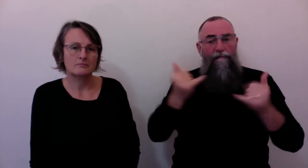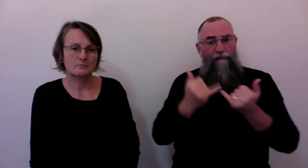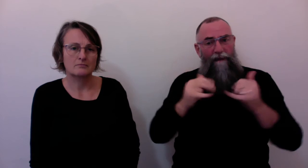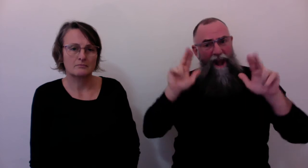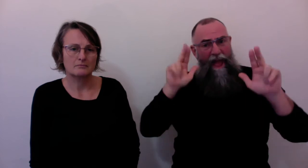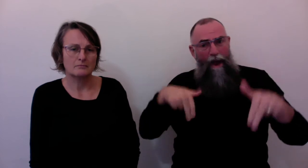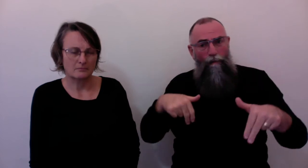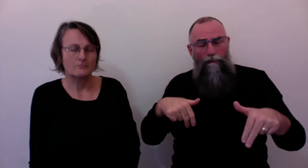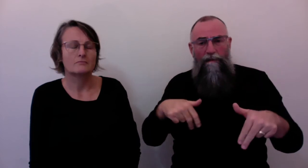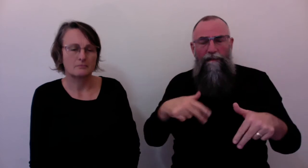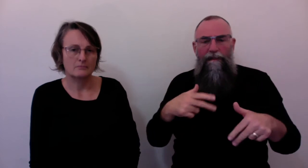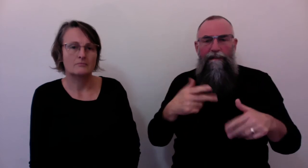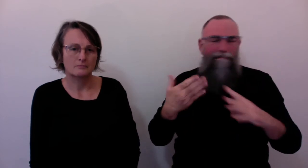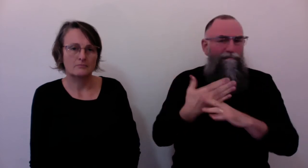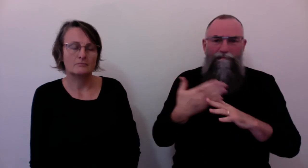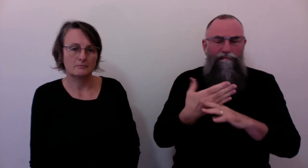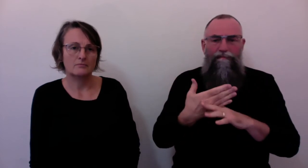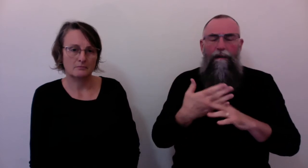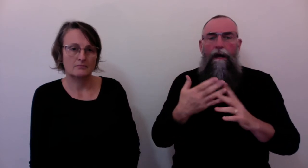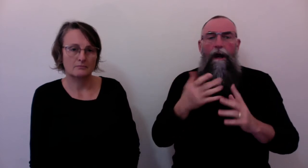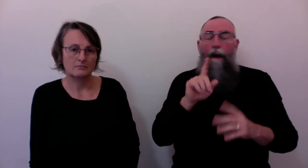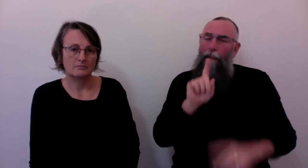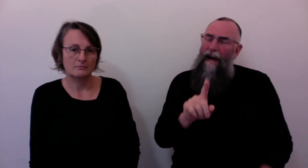know. But I don't know. I think